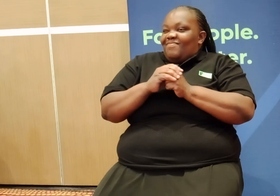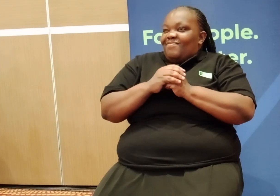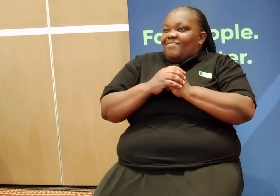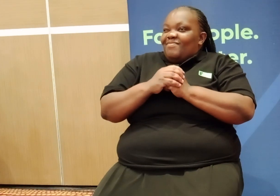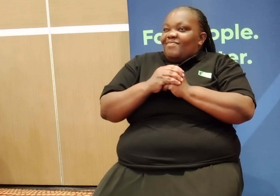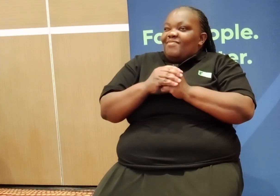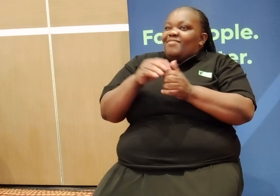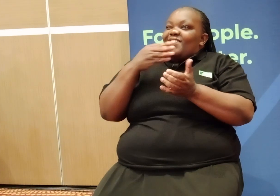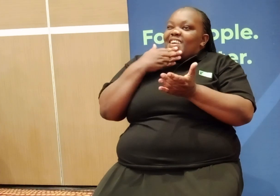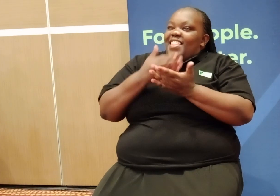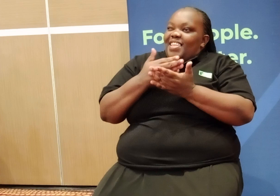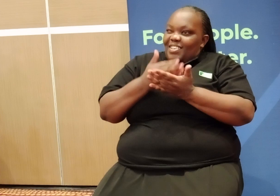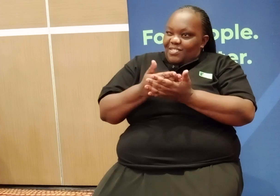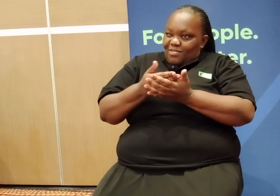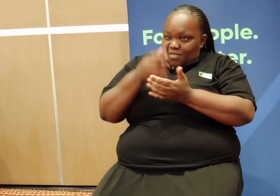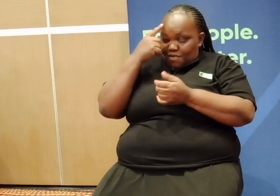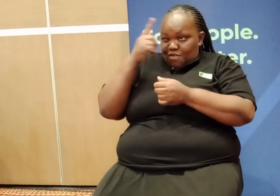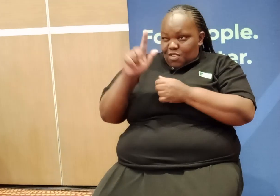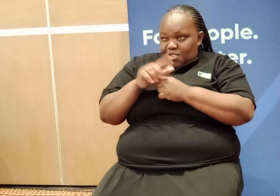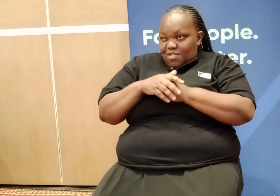Thank you, Paul.